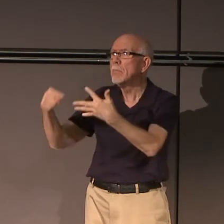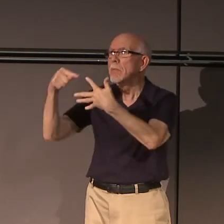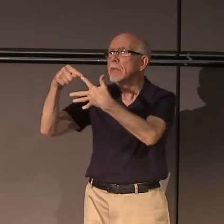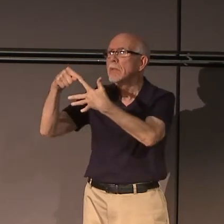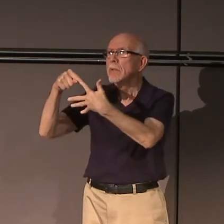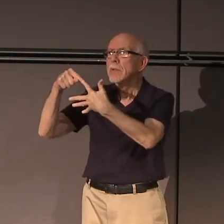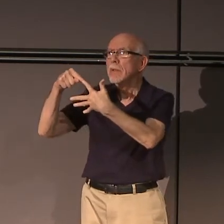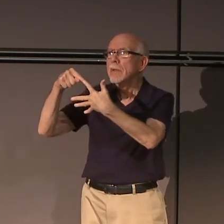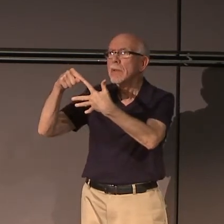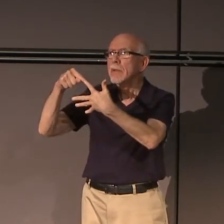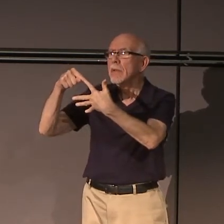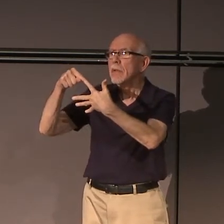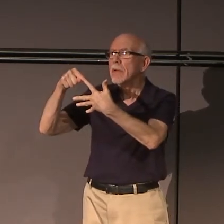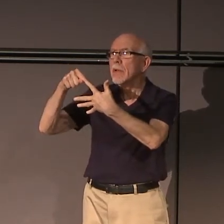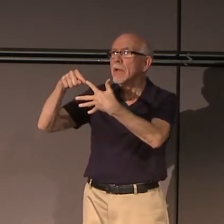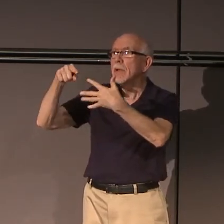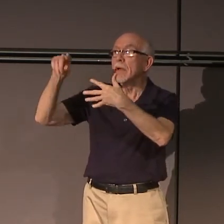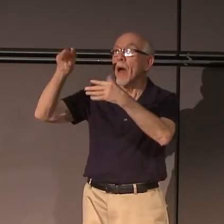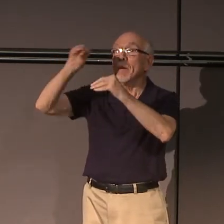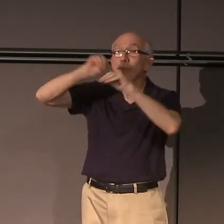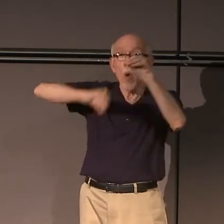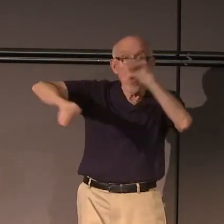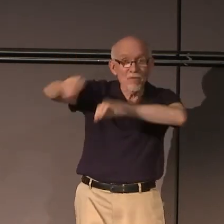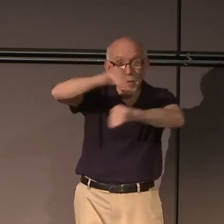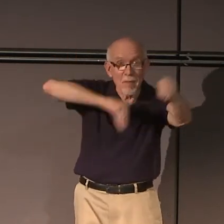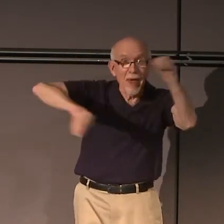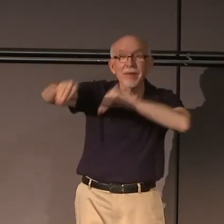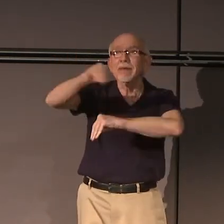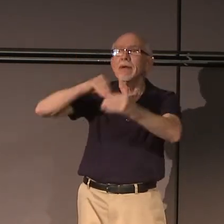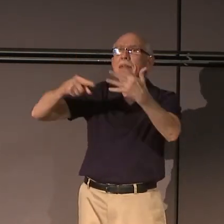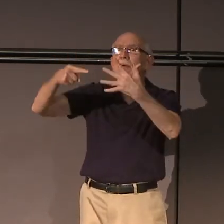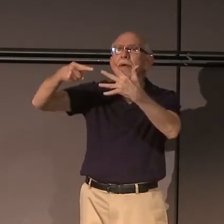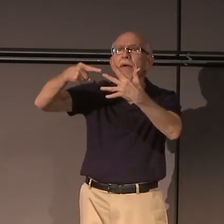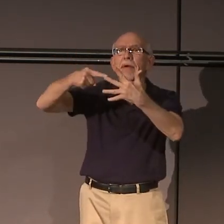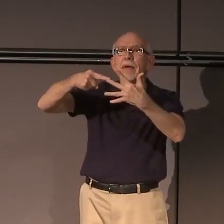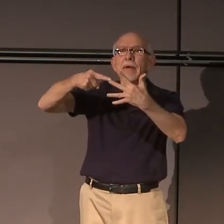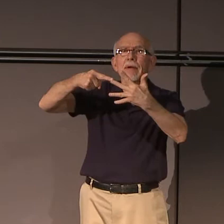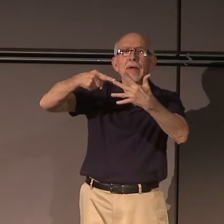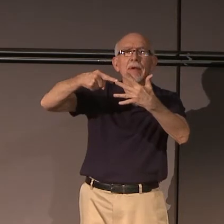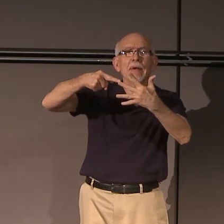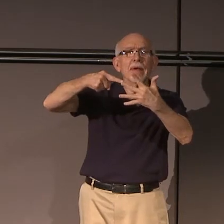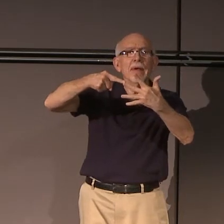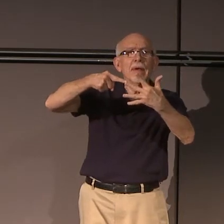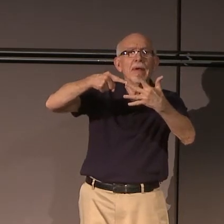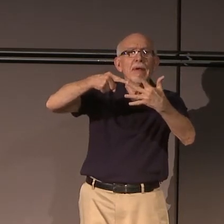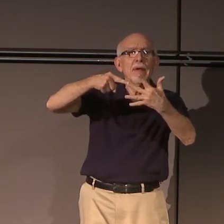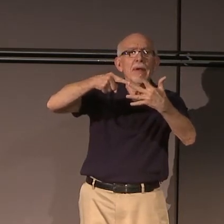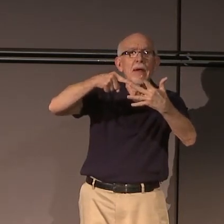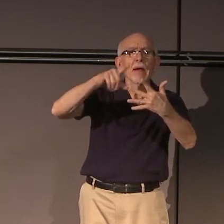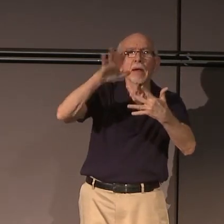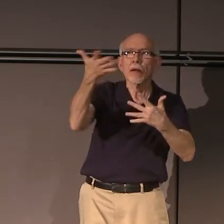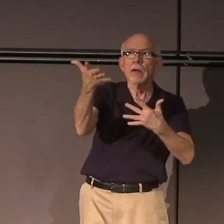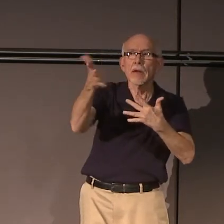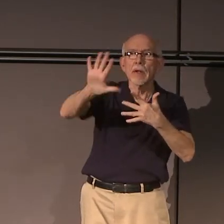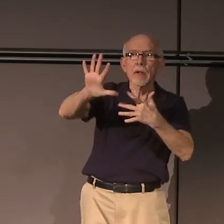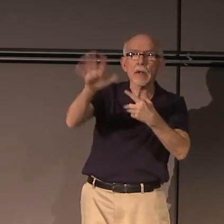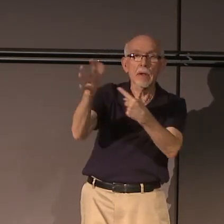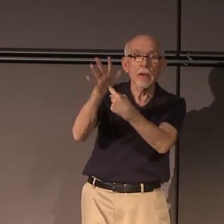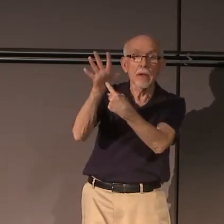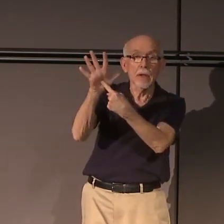I beg your pardon. There are 5 parameters in every sign. There's the handshake, there's the way it moves. Anybody else